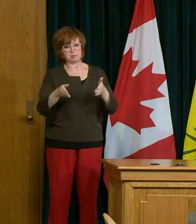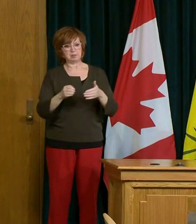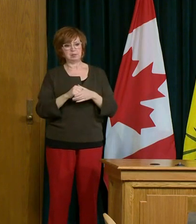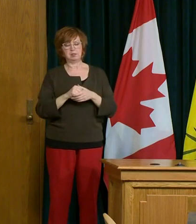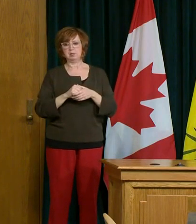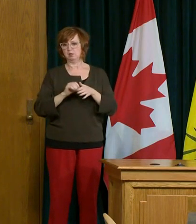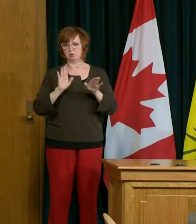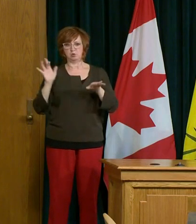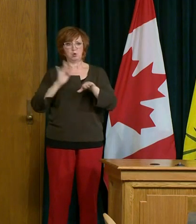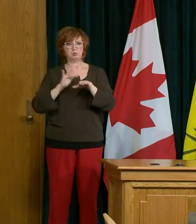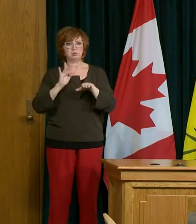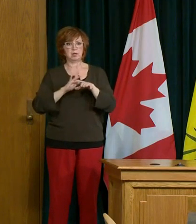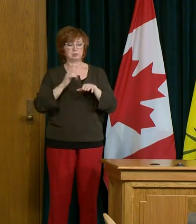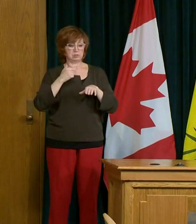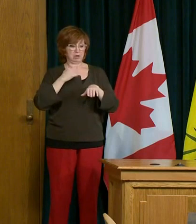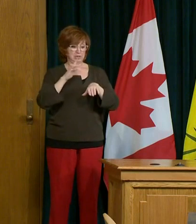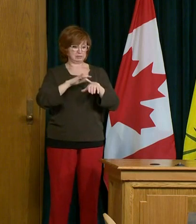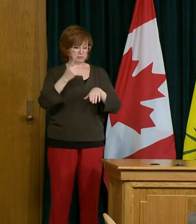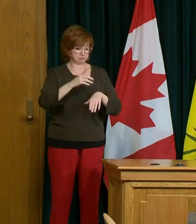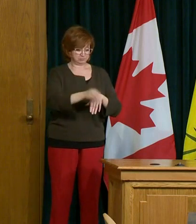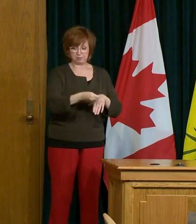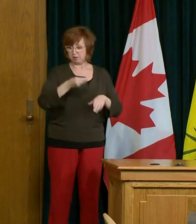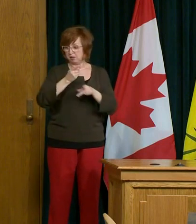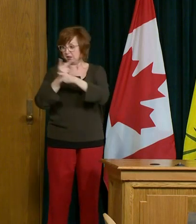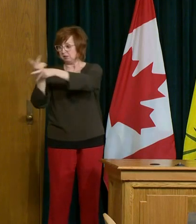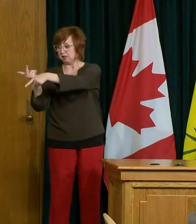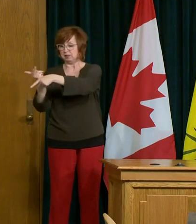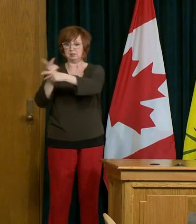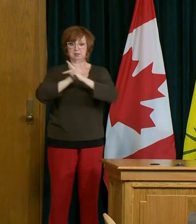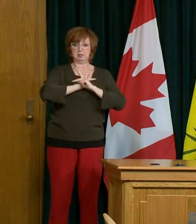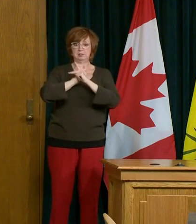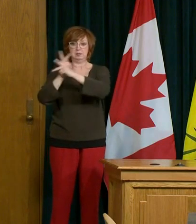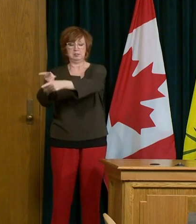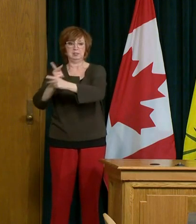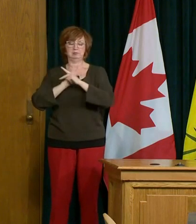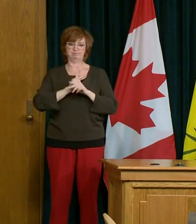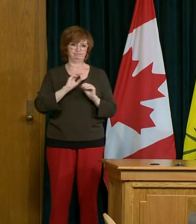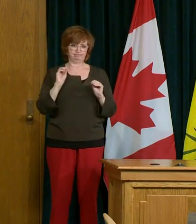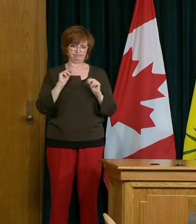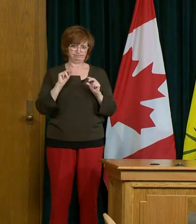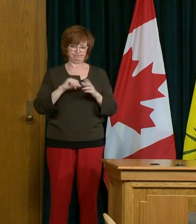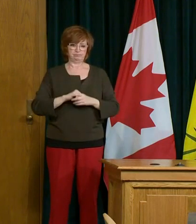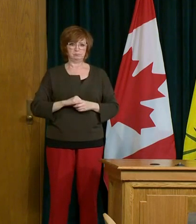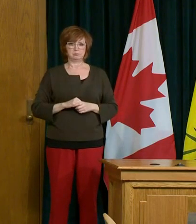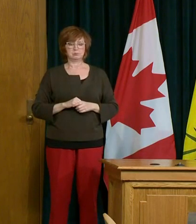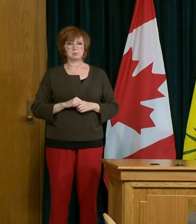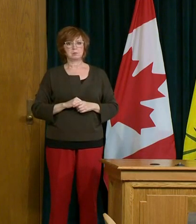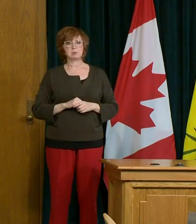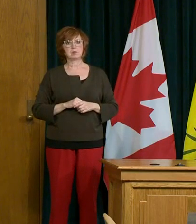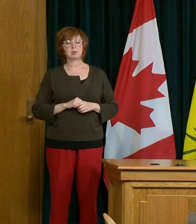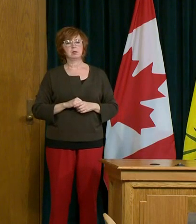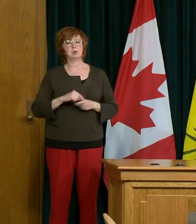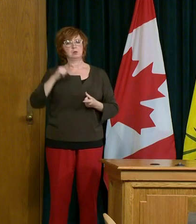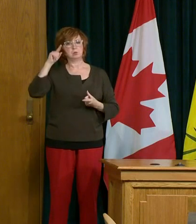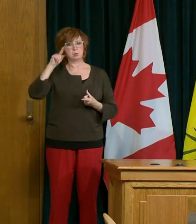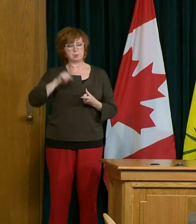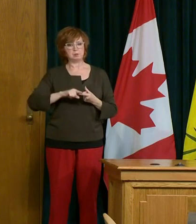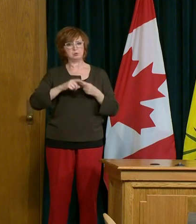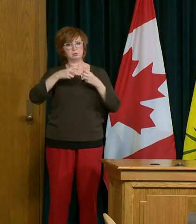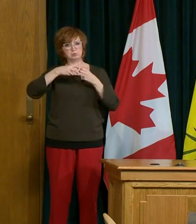back and forth as much as possible, but at the same time doing it in a phased methodological way that minimizes